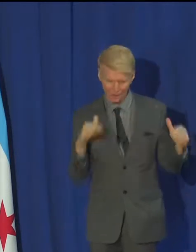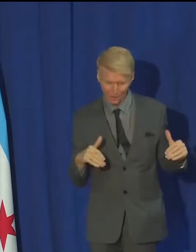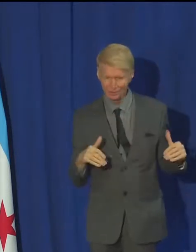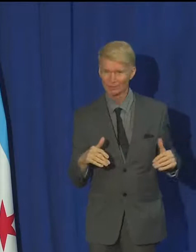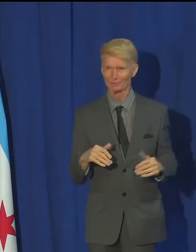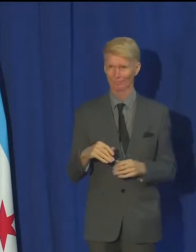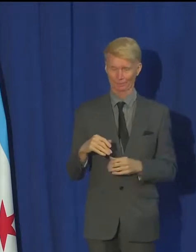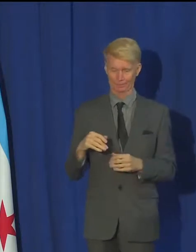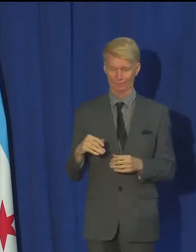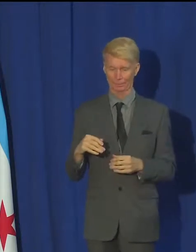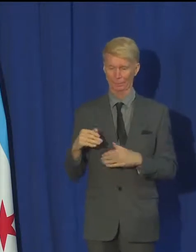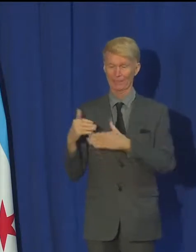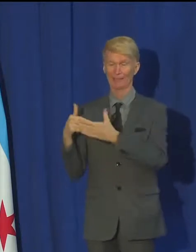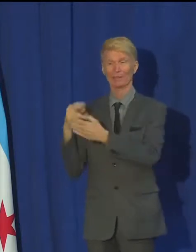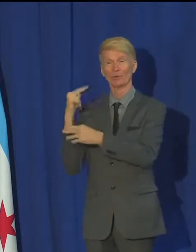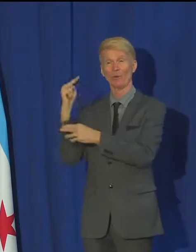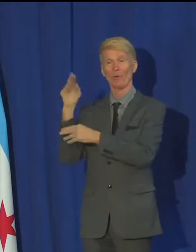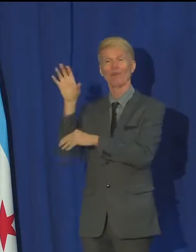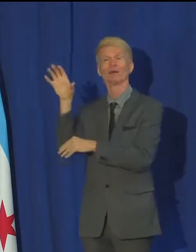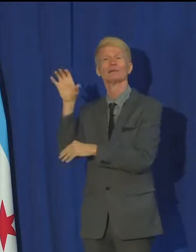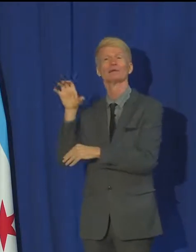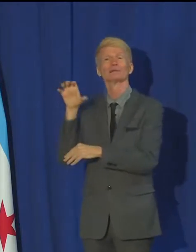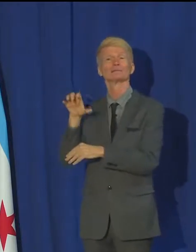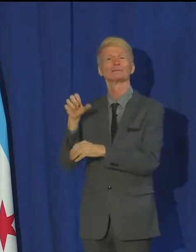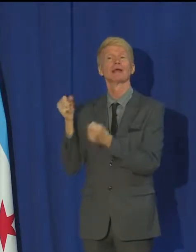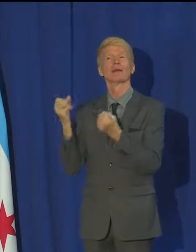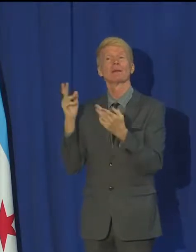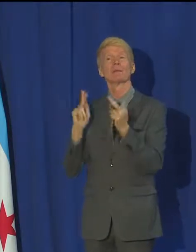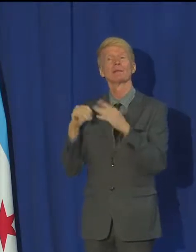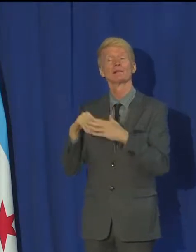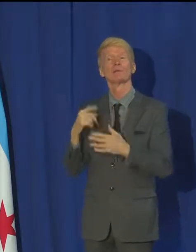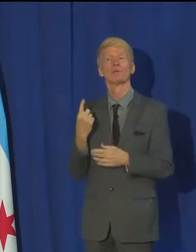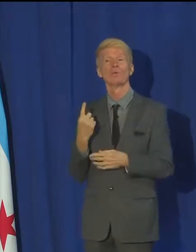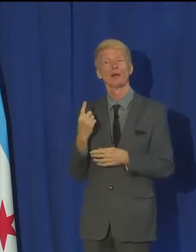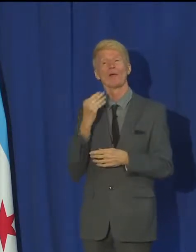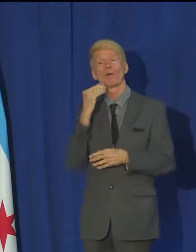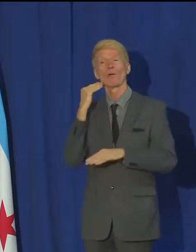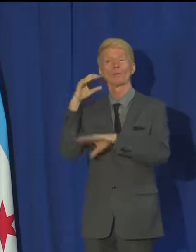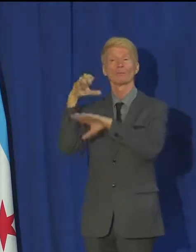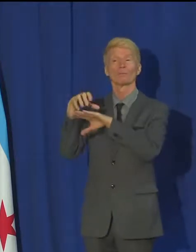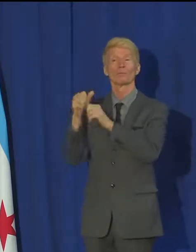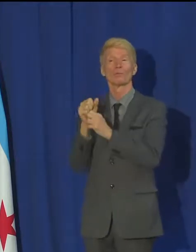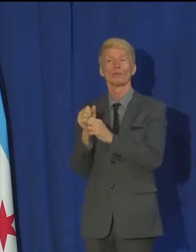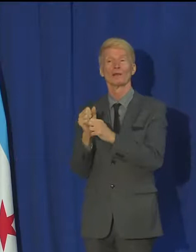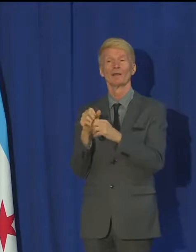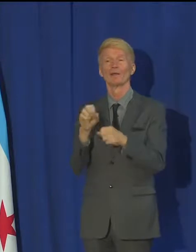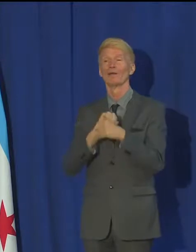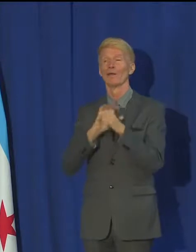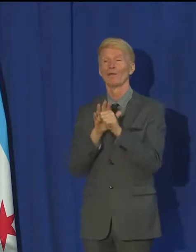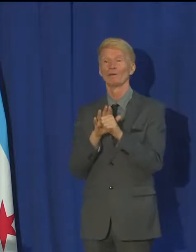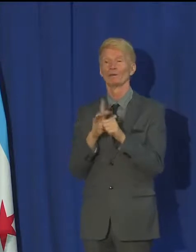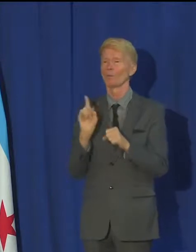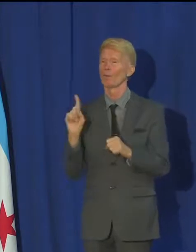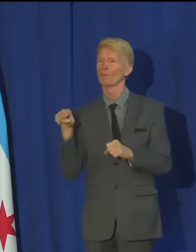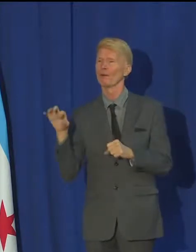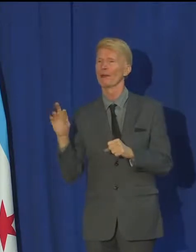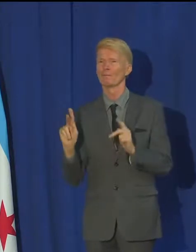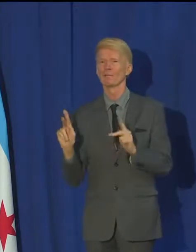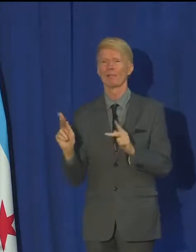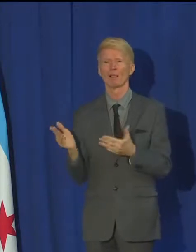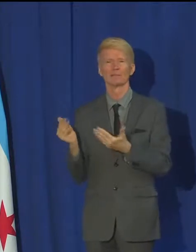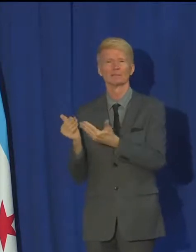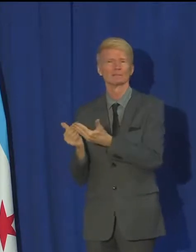north side, I think the average number of homes, number of people in a home of someone with COVID was like 1.9, whereas on